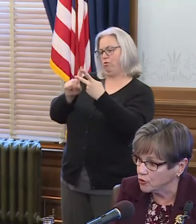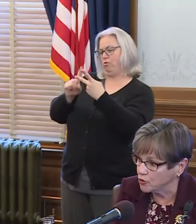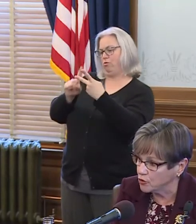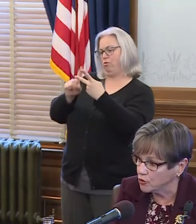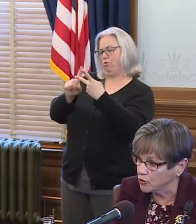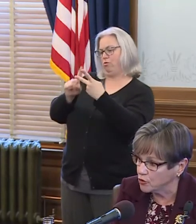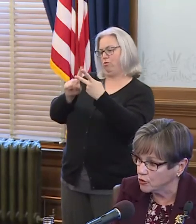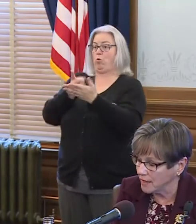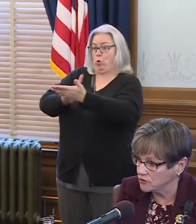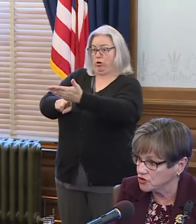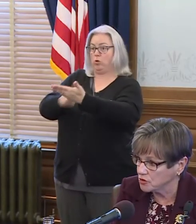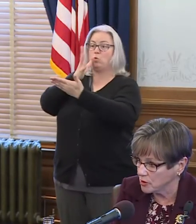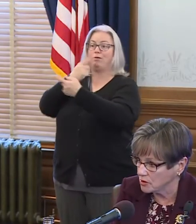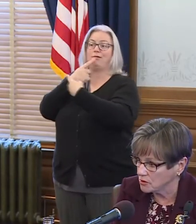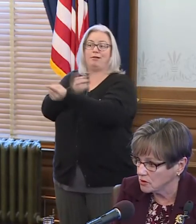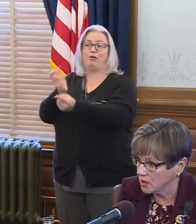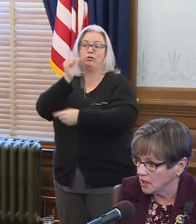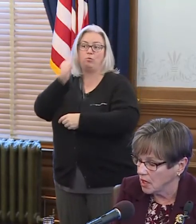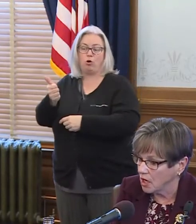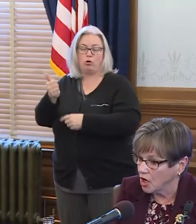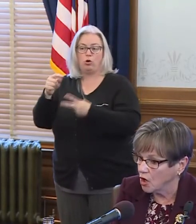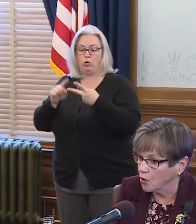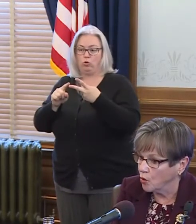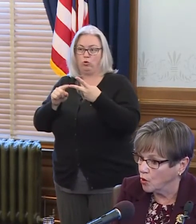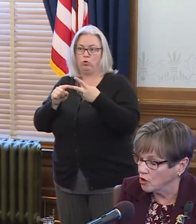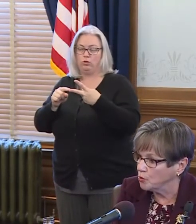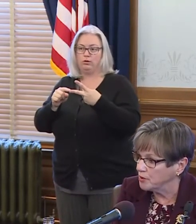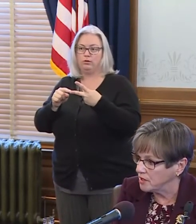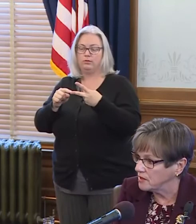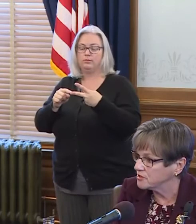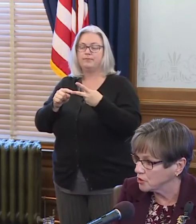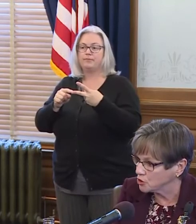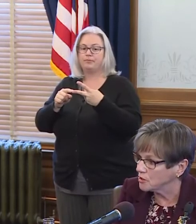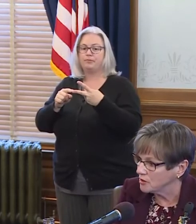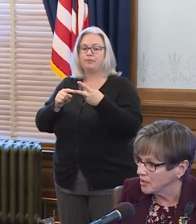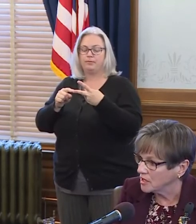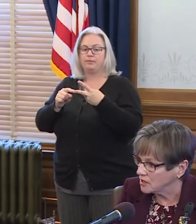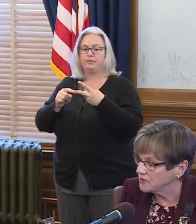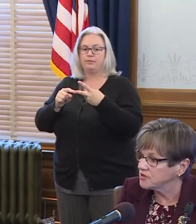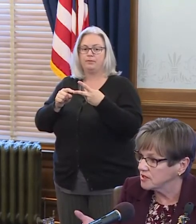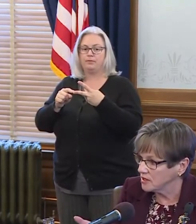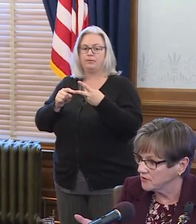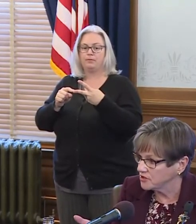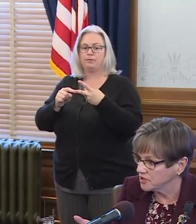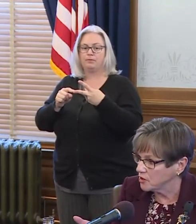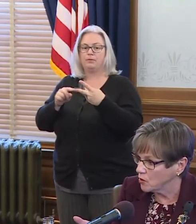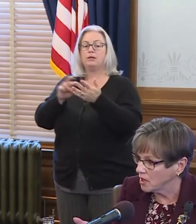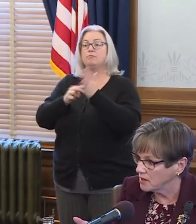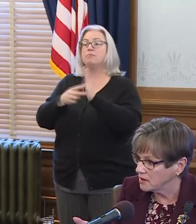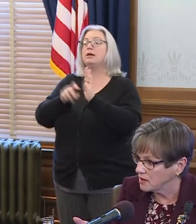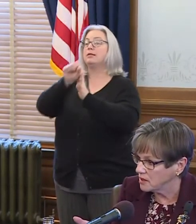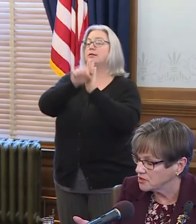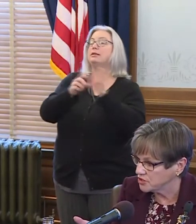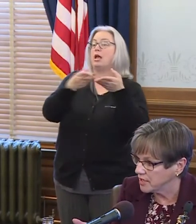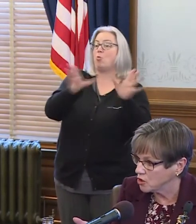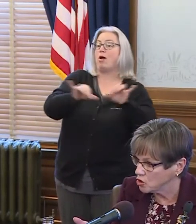executive order that we will announce tomorrow will be essentially lifting of the